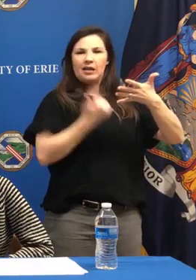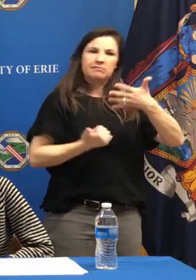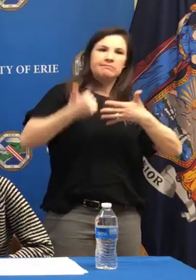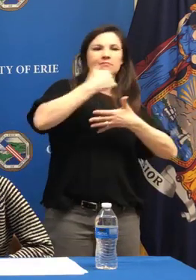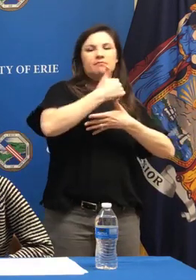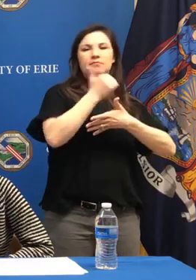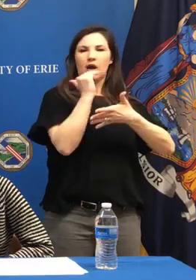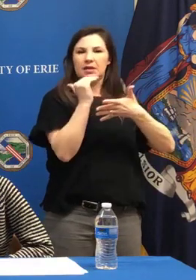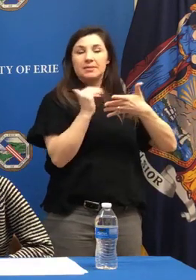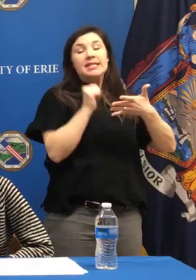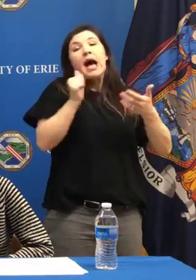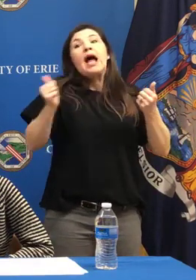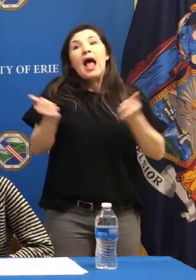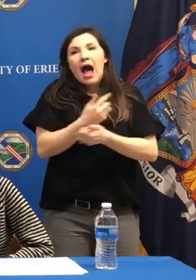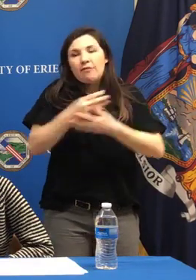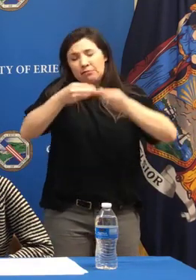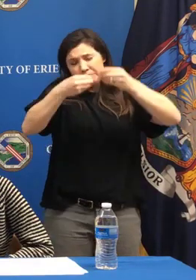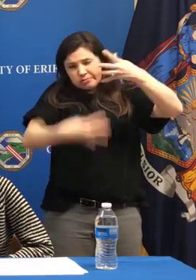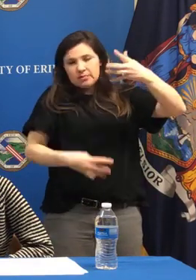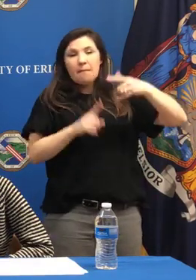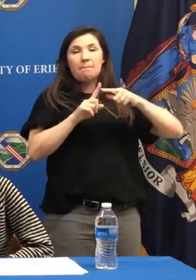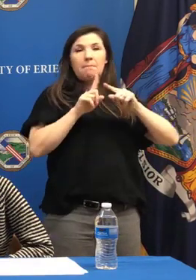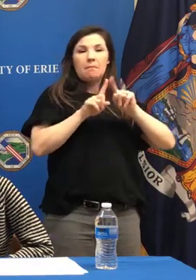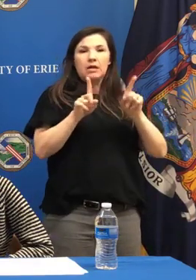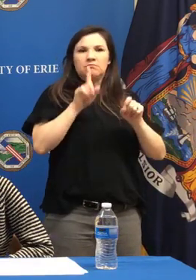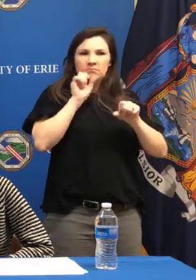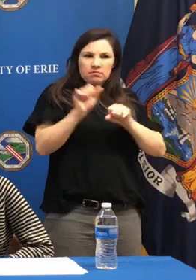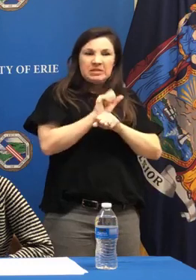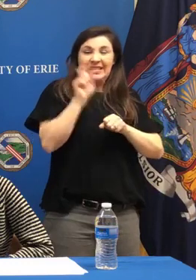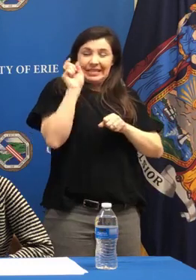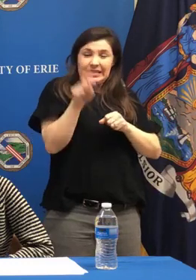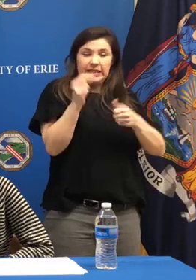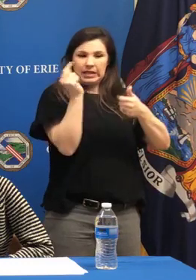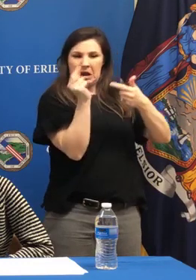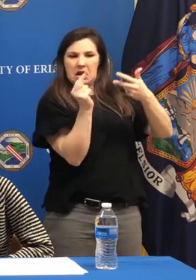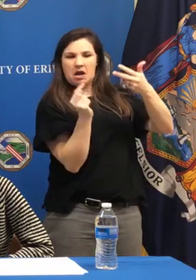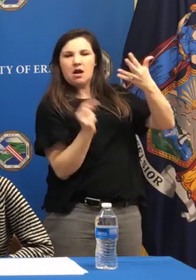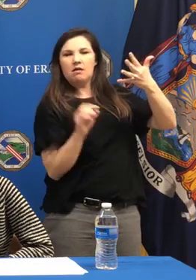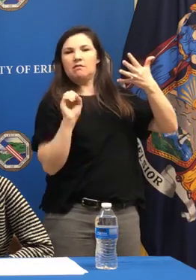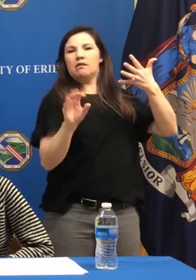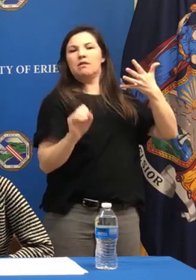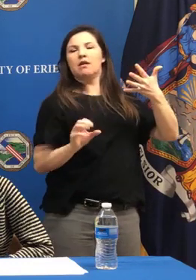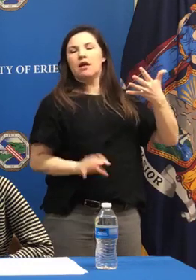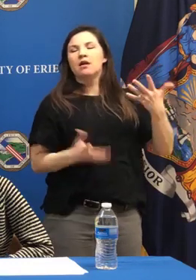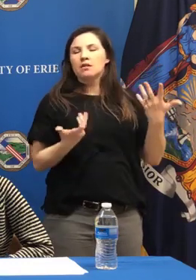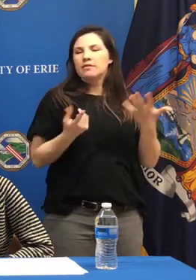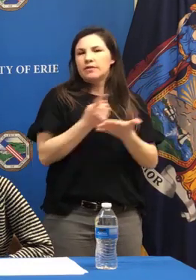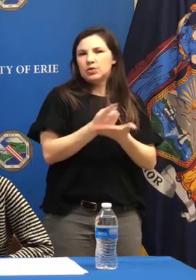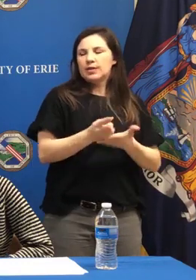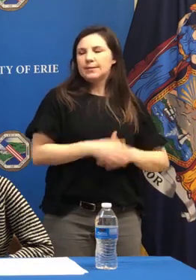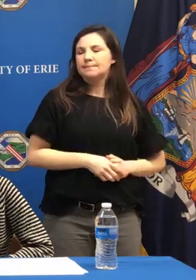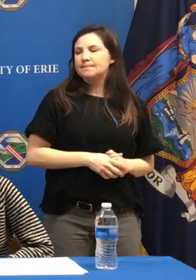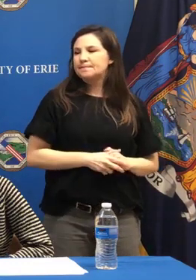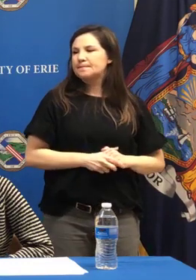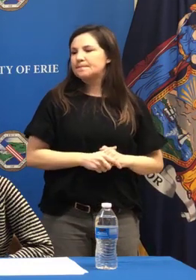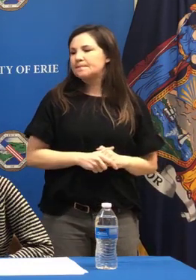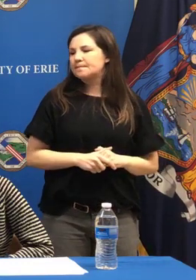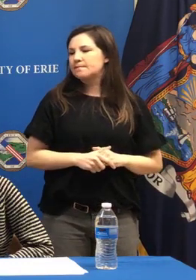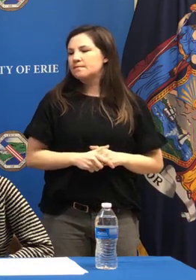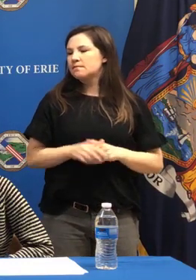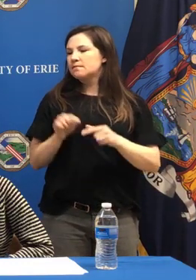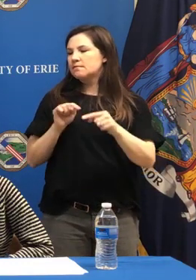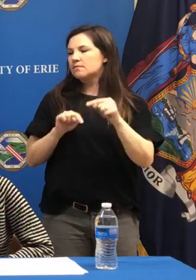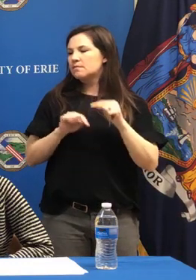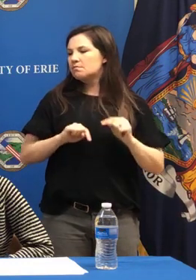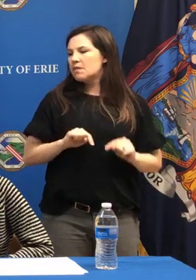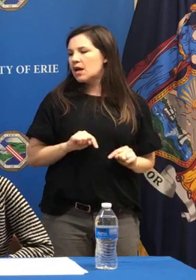Not everything we'd want, but the stuff we truly would like to have if we could get our hands on it during this week. Going back then,